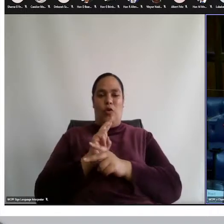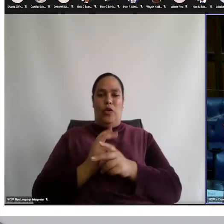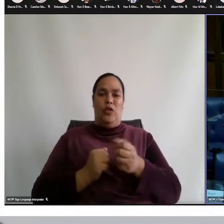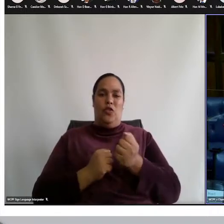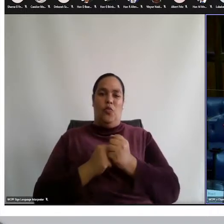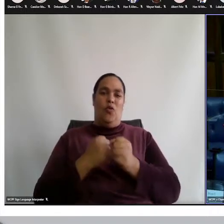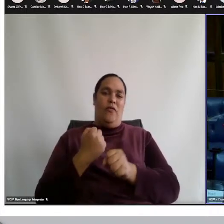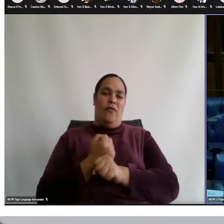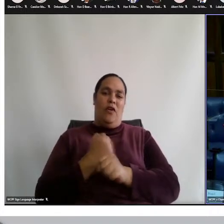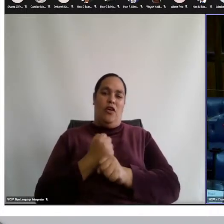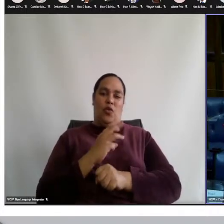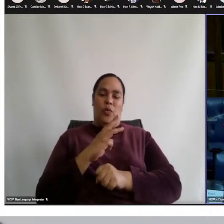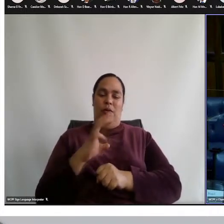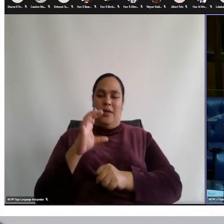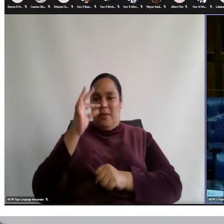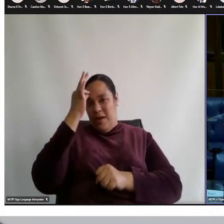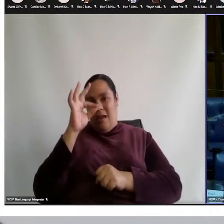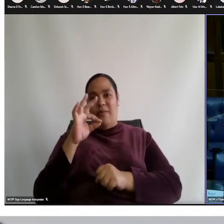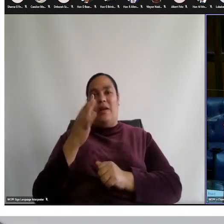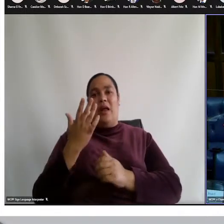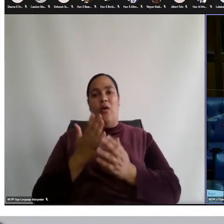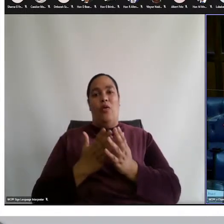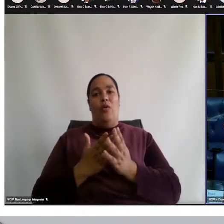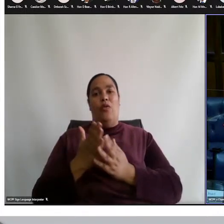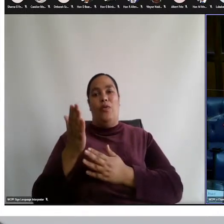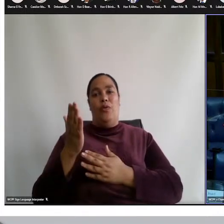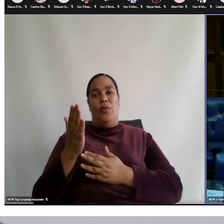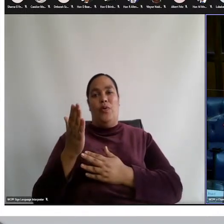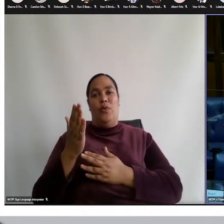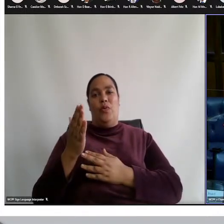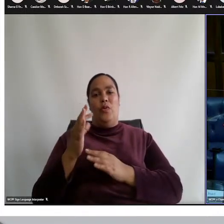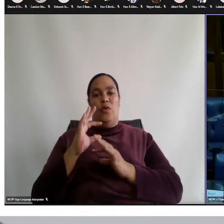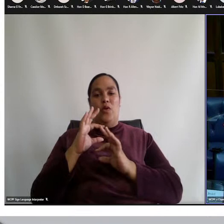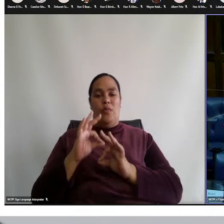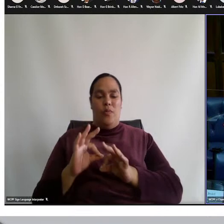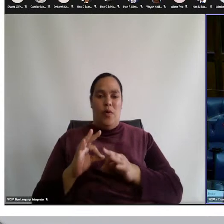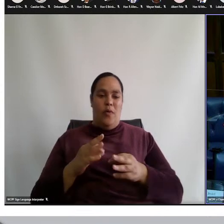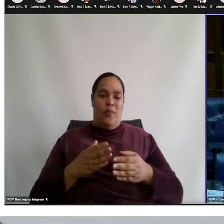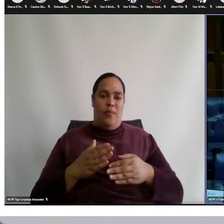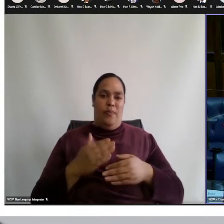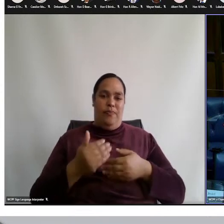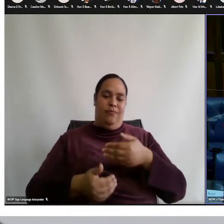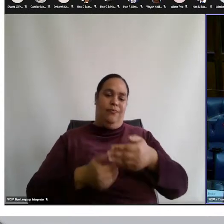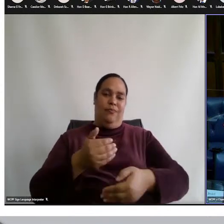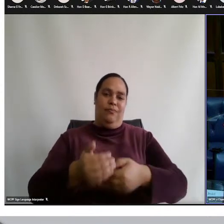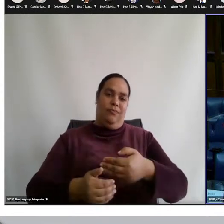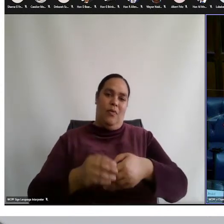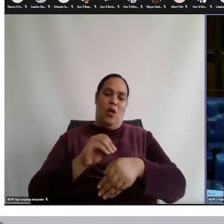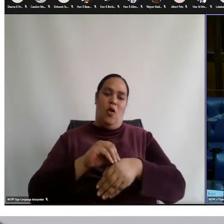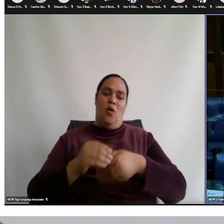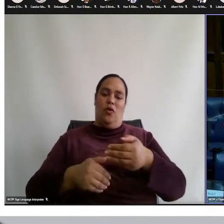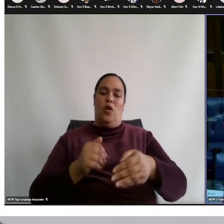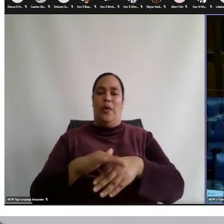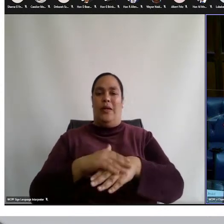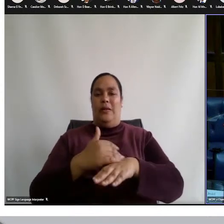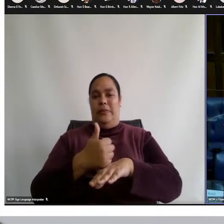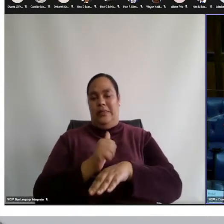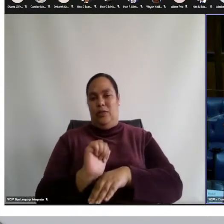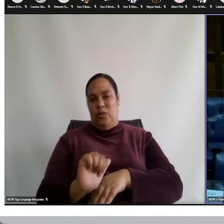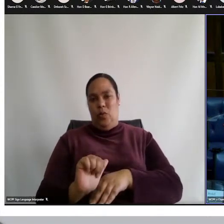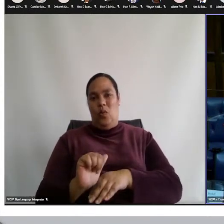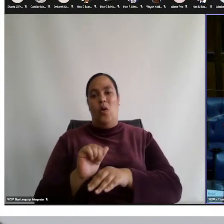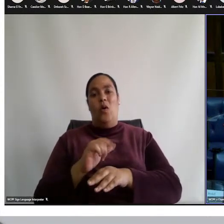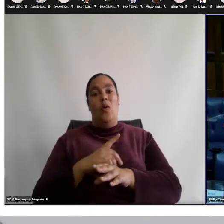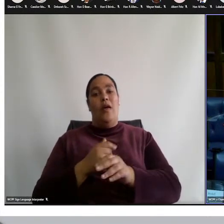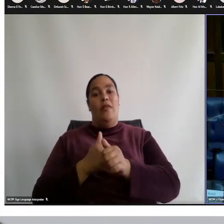Western Cape government discharged in the ordinary course of an ongoing basis in